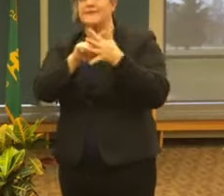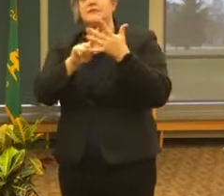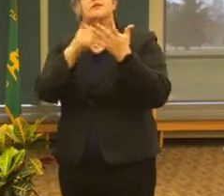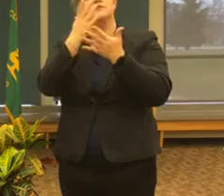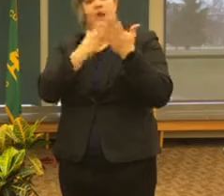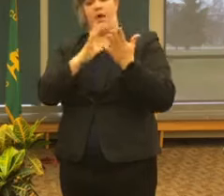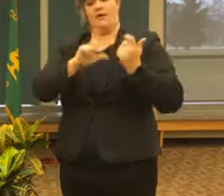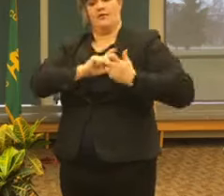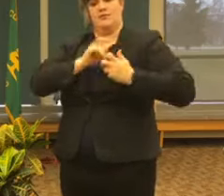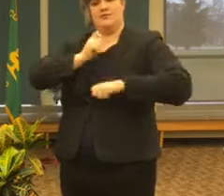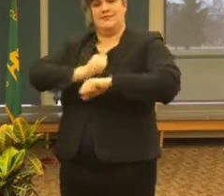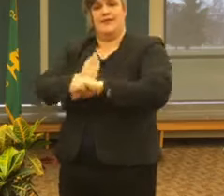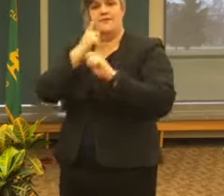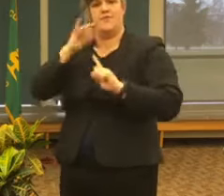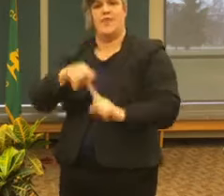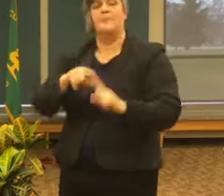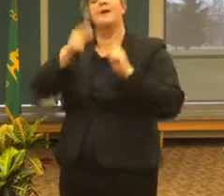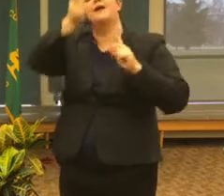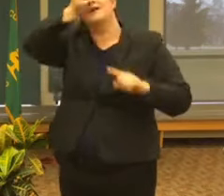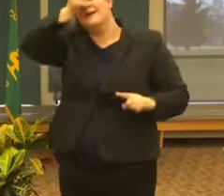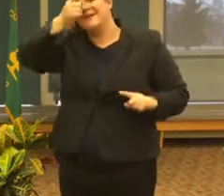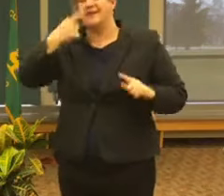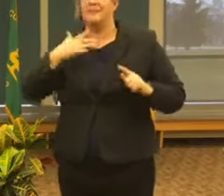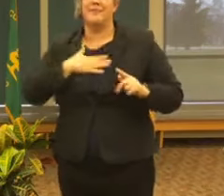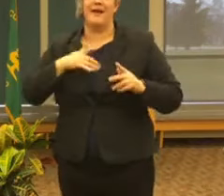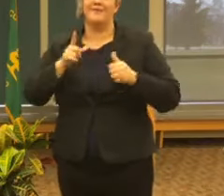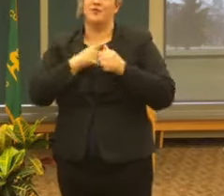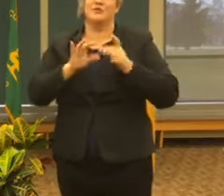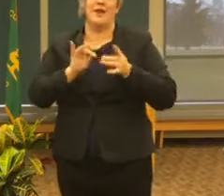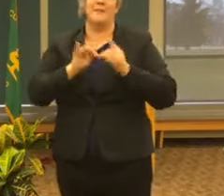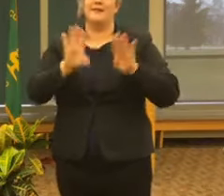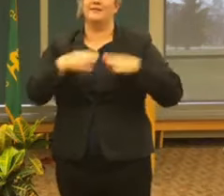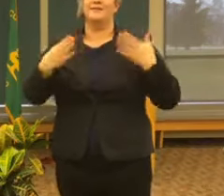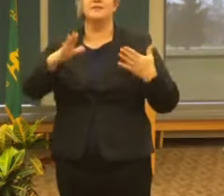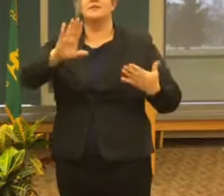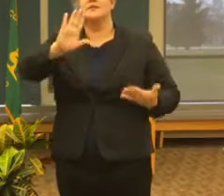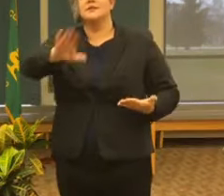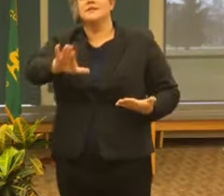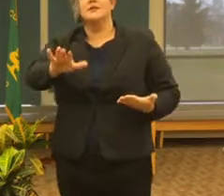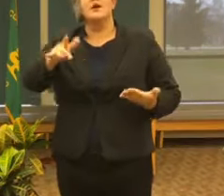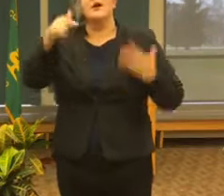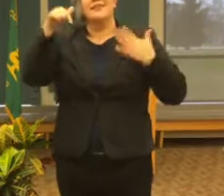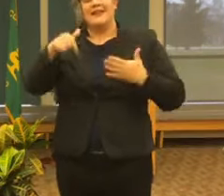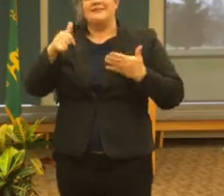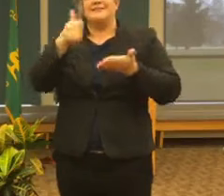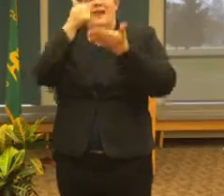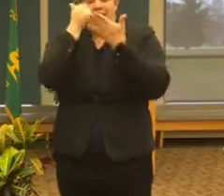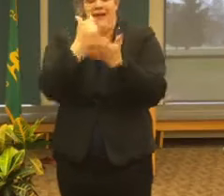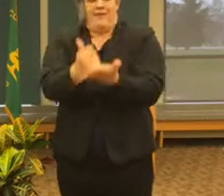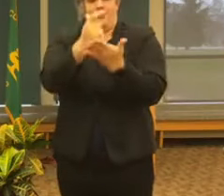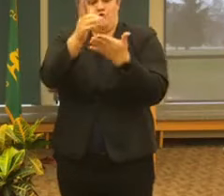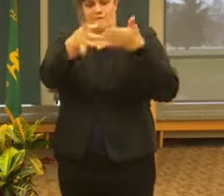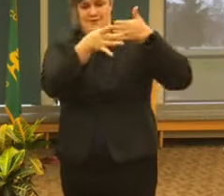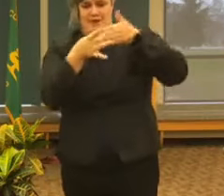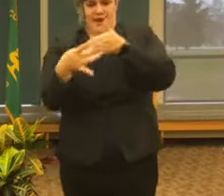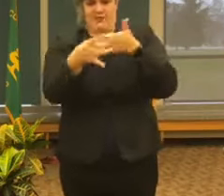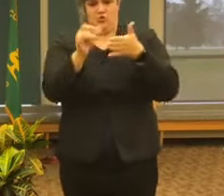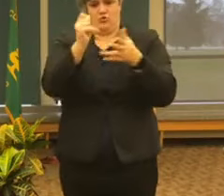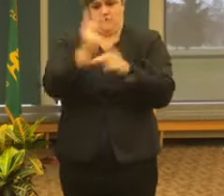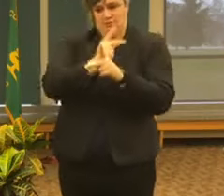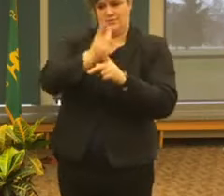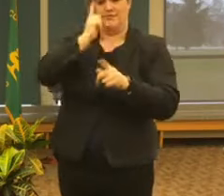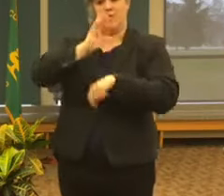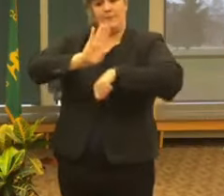in place, but as I started out by saying, we really hope that this is helpful guidance to our employers